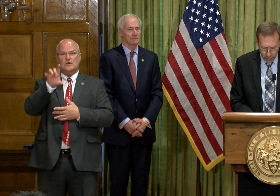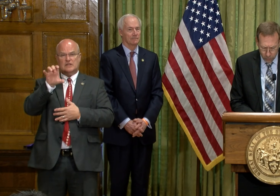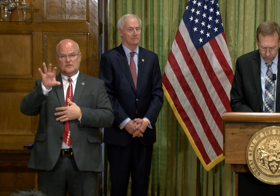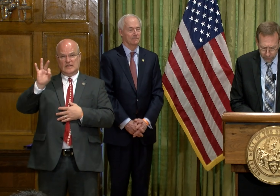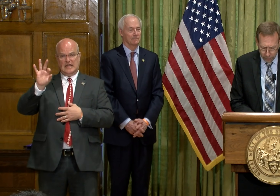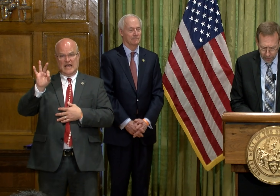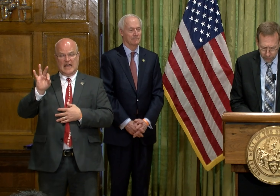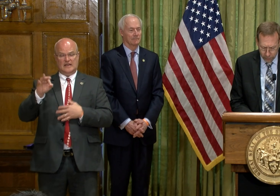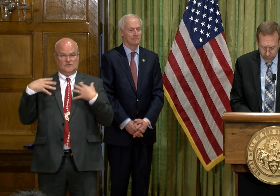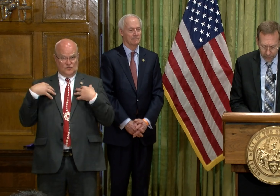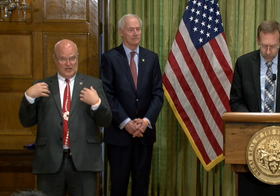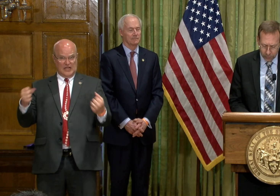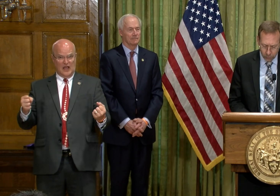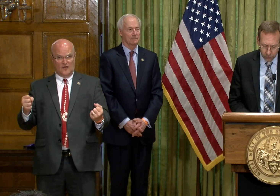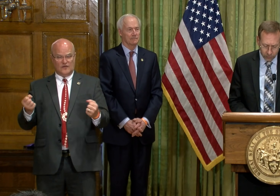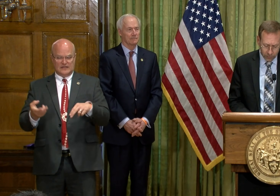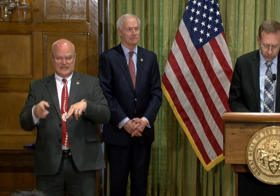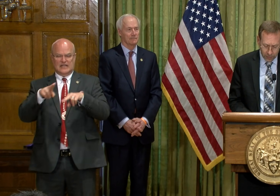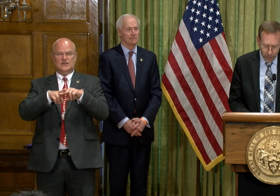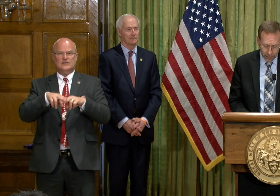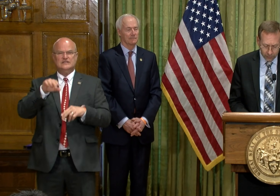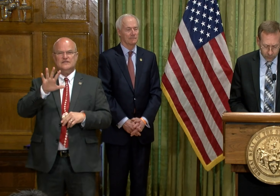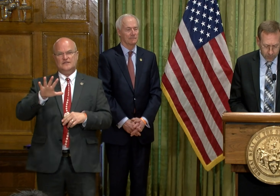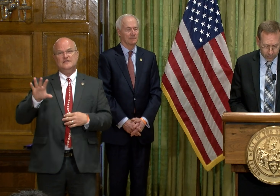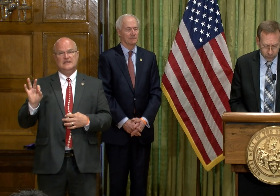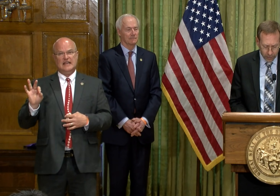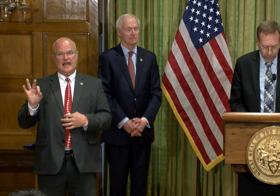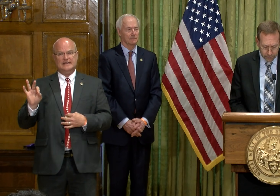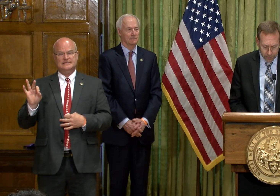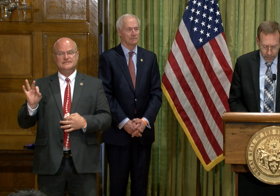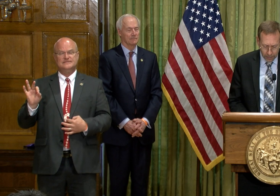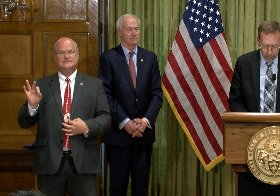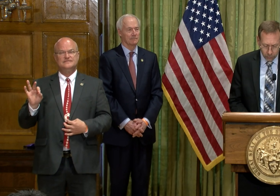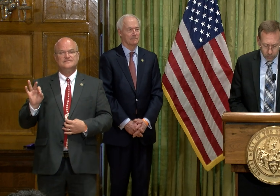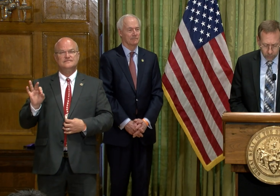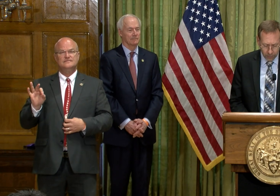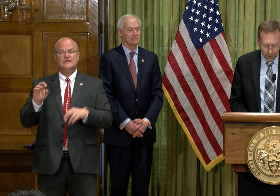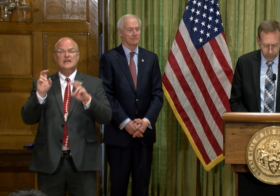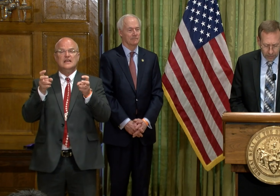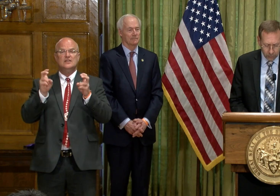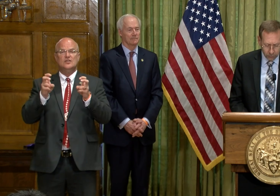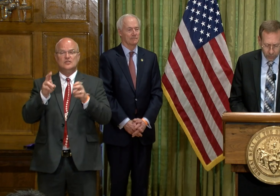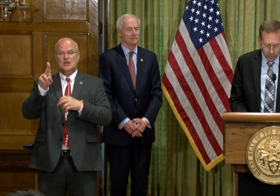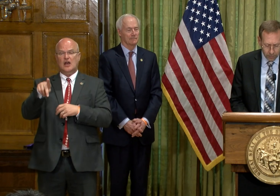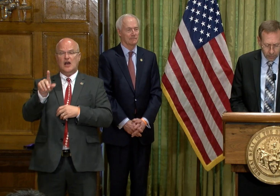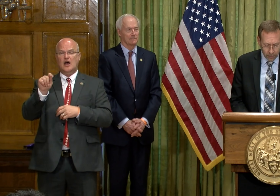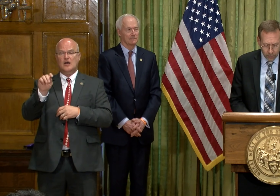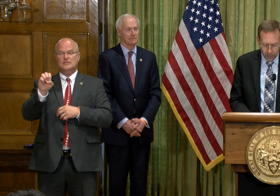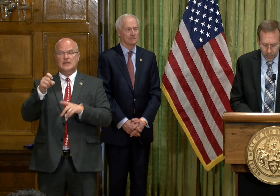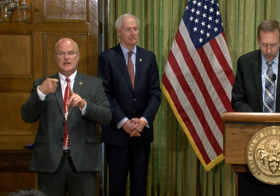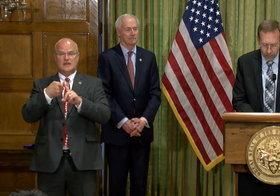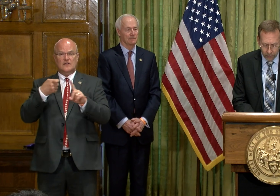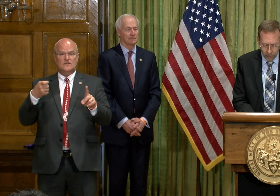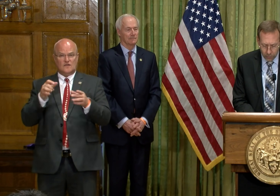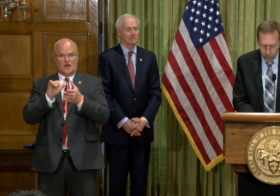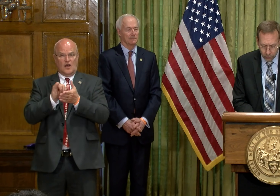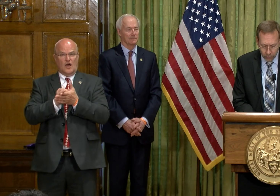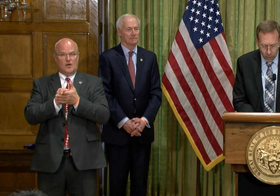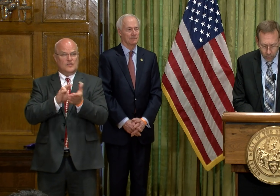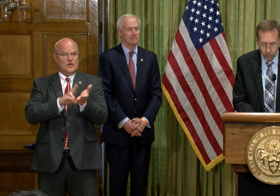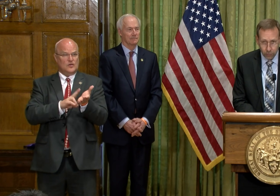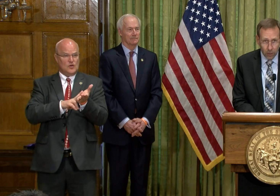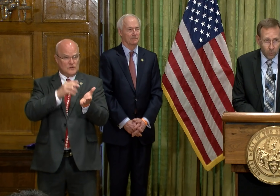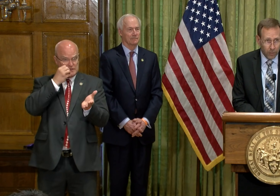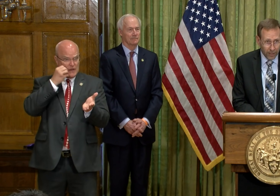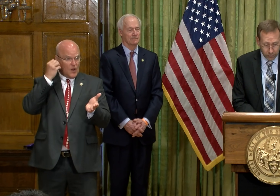2,109 who have recovered, and that's an increase of 59 from yesterday. In terms of updates from the